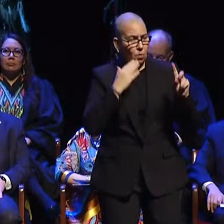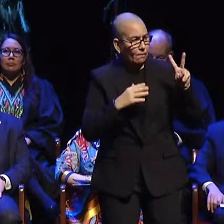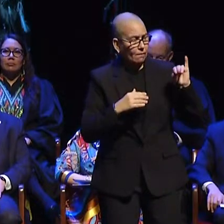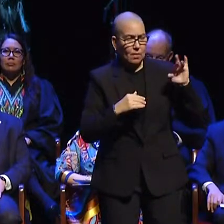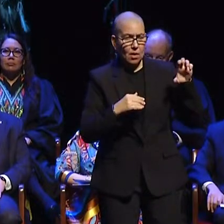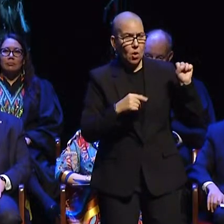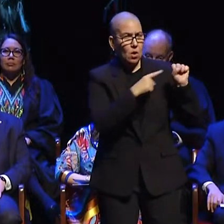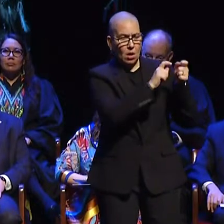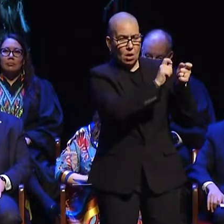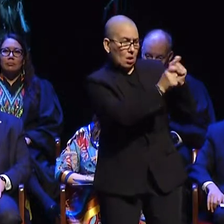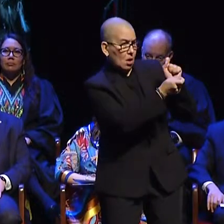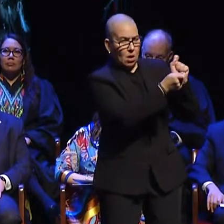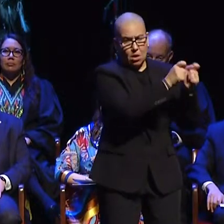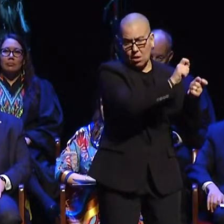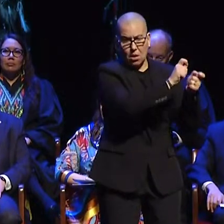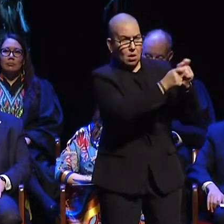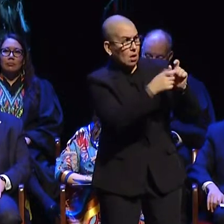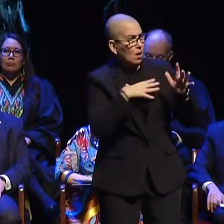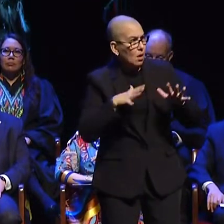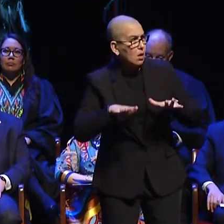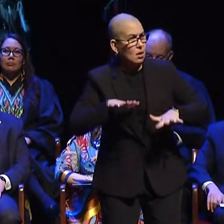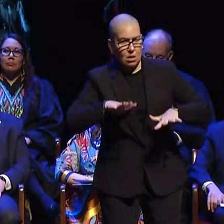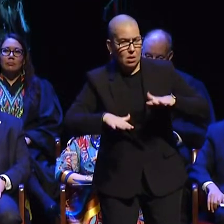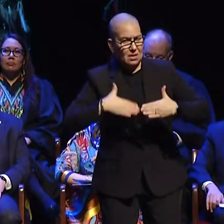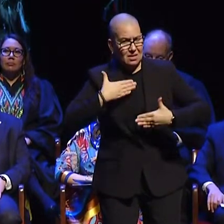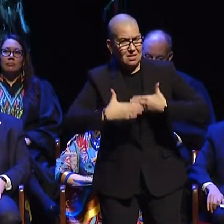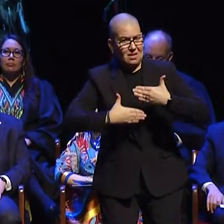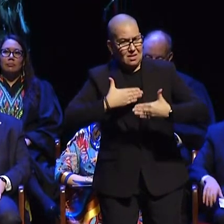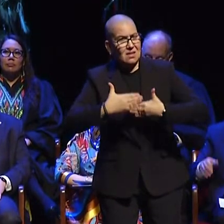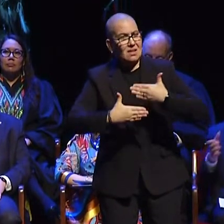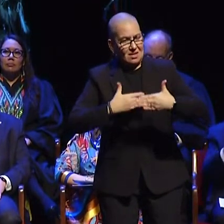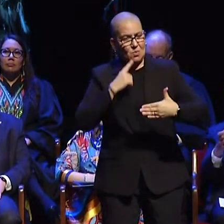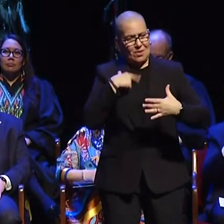very best under the leadership of our governor, Tim Walz.